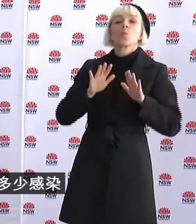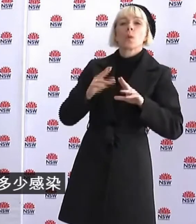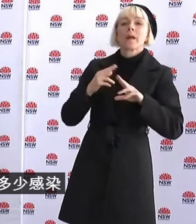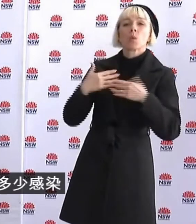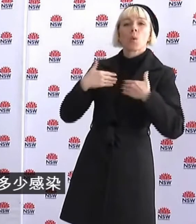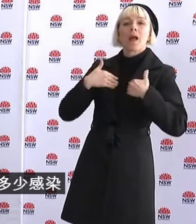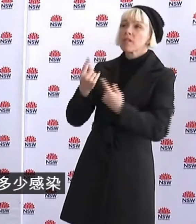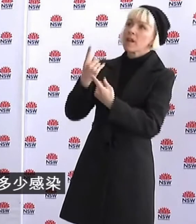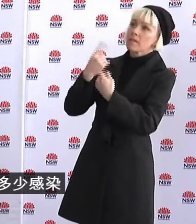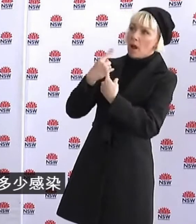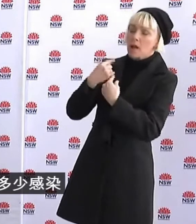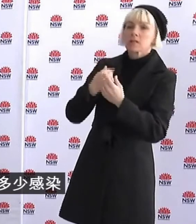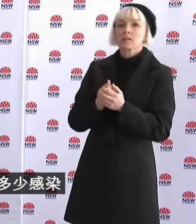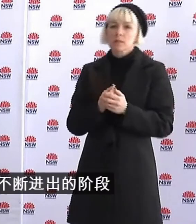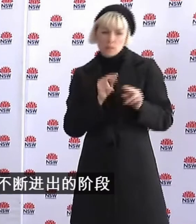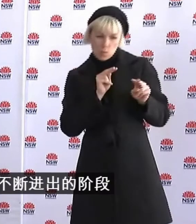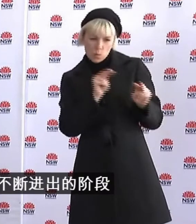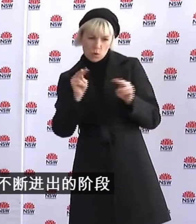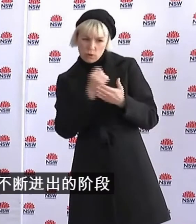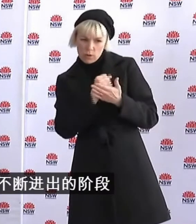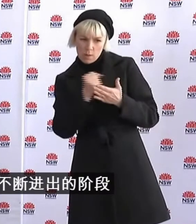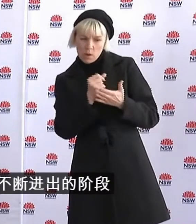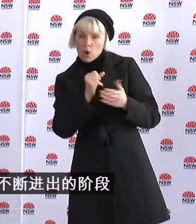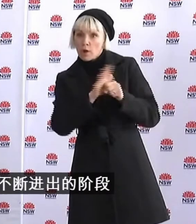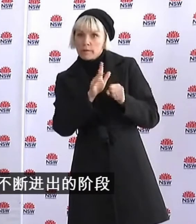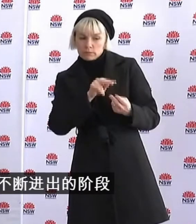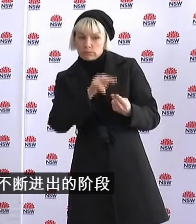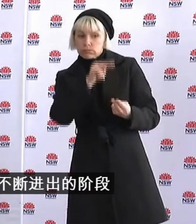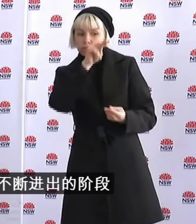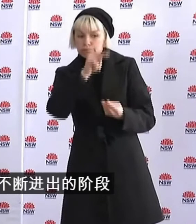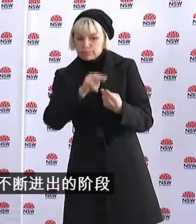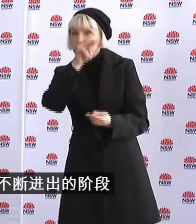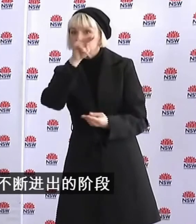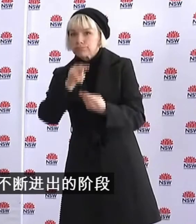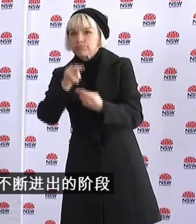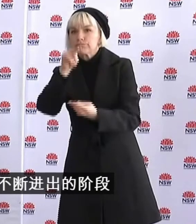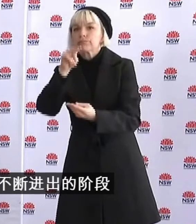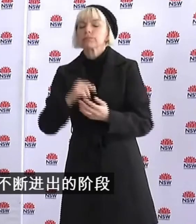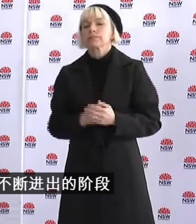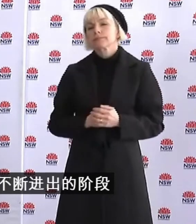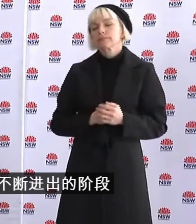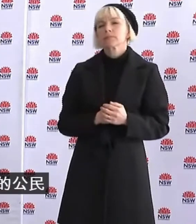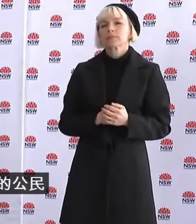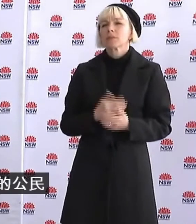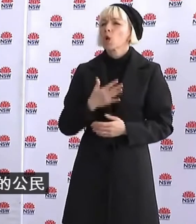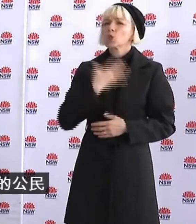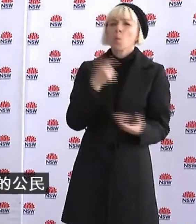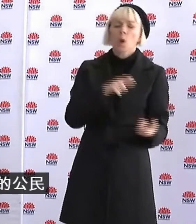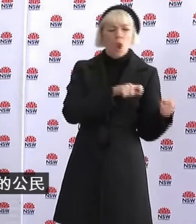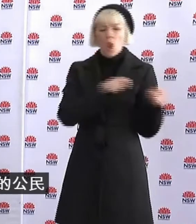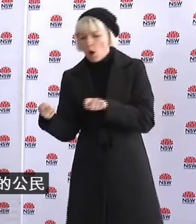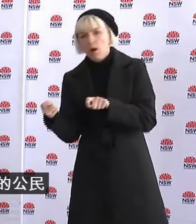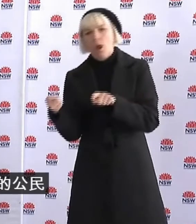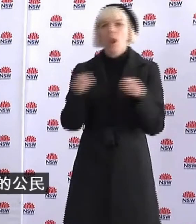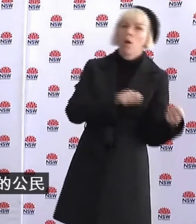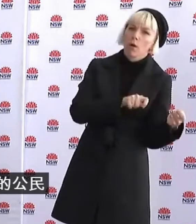based on how many infections we have in the community. The last thing we want is to be in a stage where we keep going in and out of harsh lockdown.